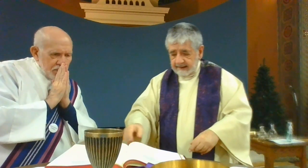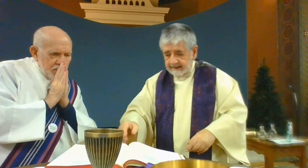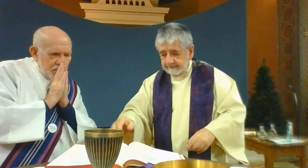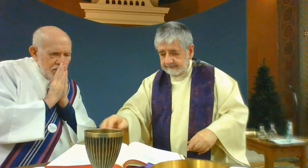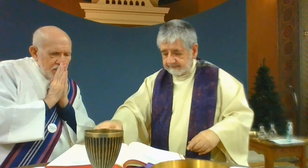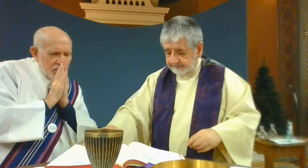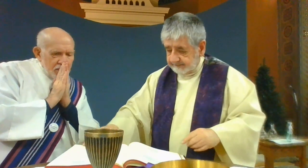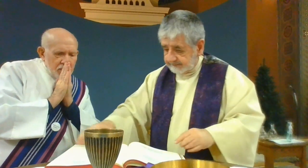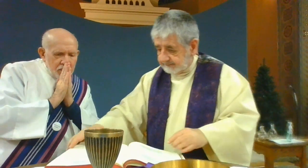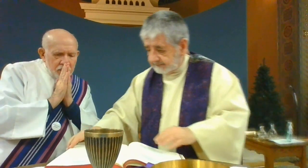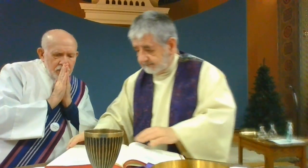Lord. Amen.